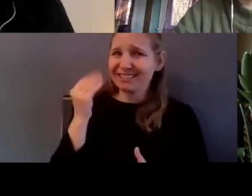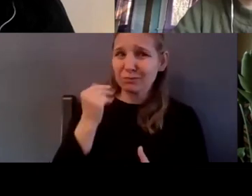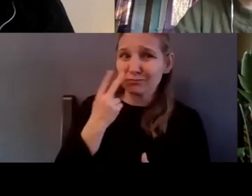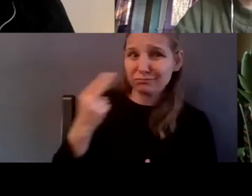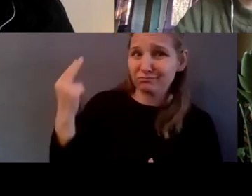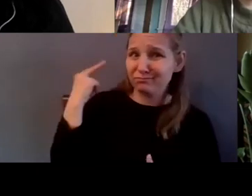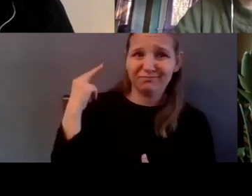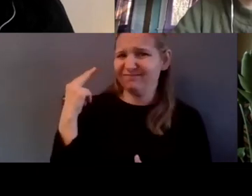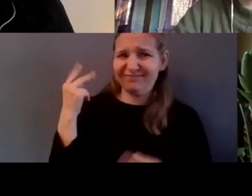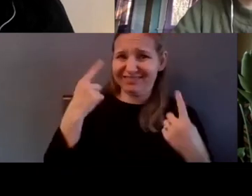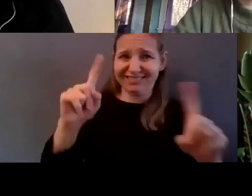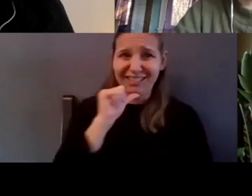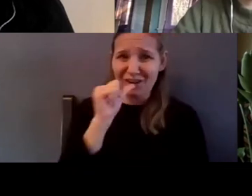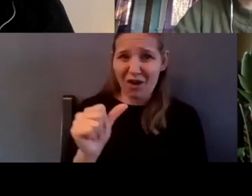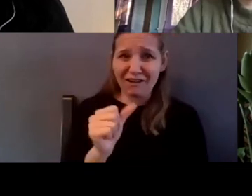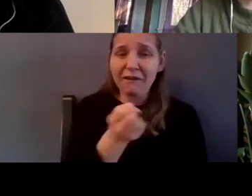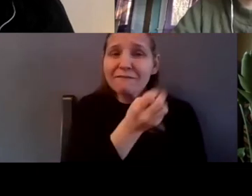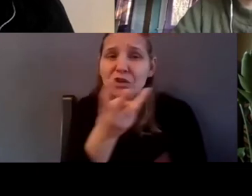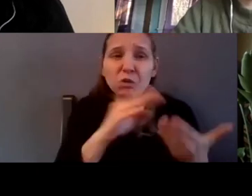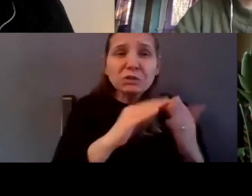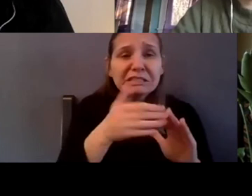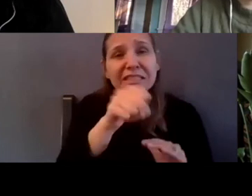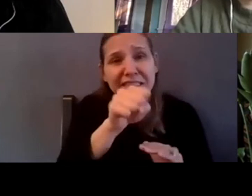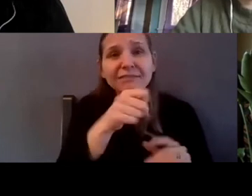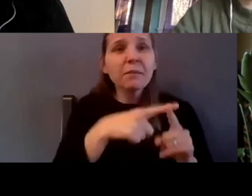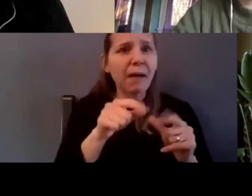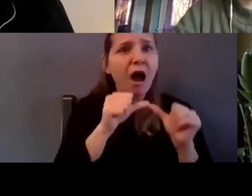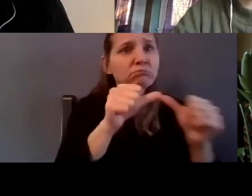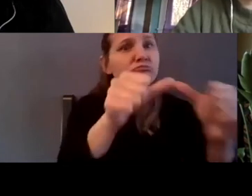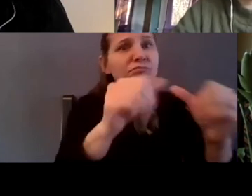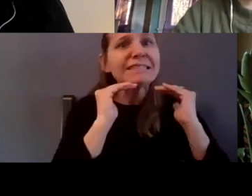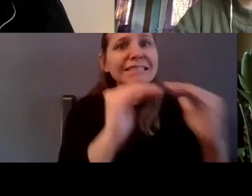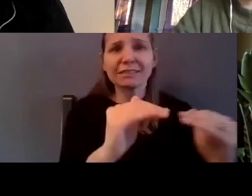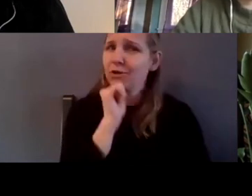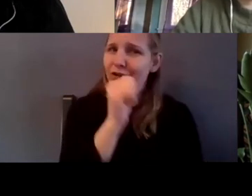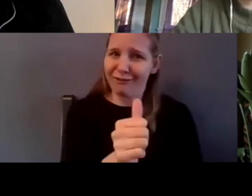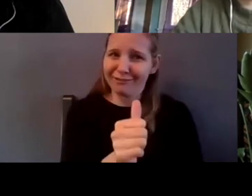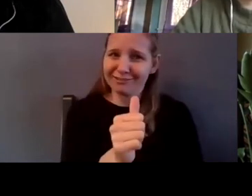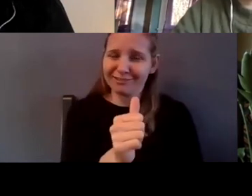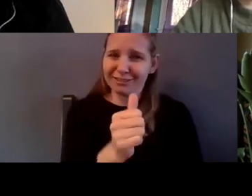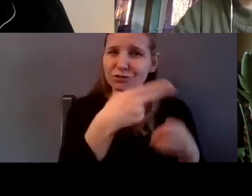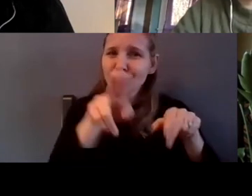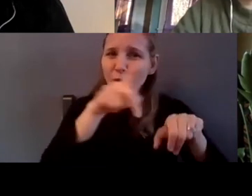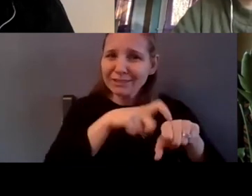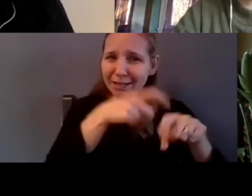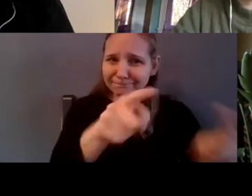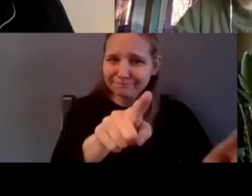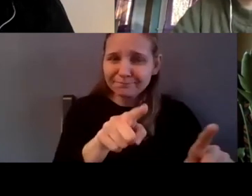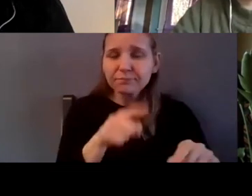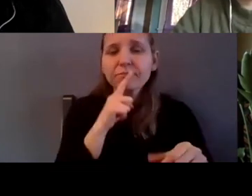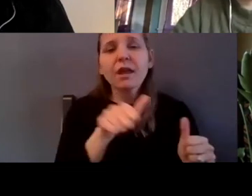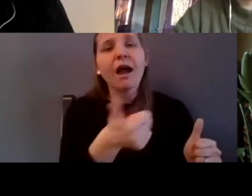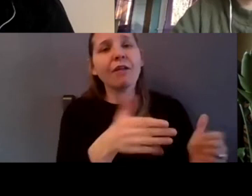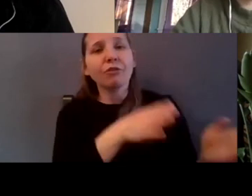very occasionally in a few cities only and for a limited period of time. The other version is, which I think